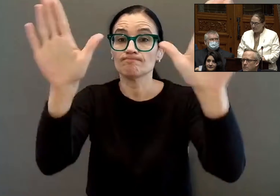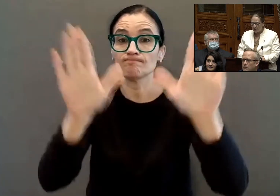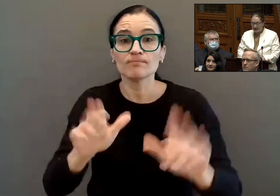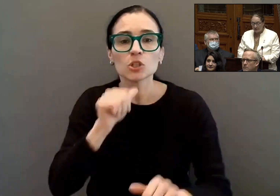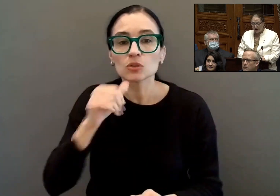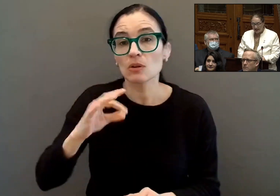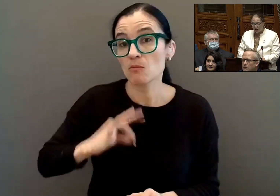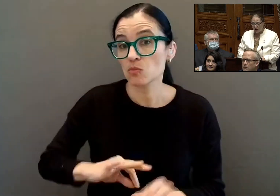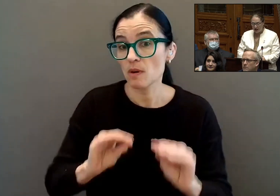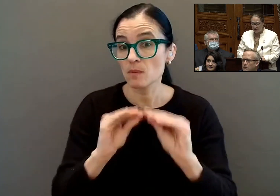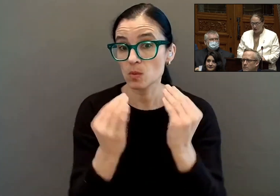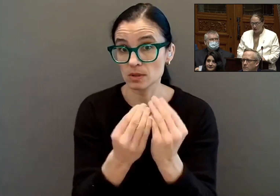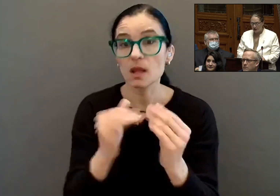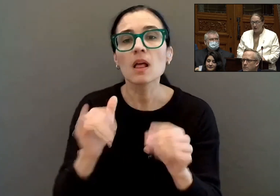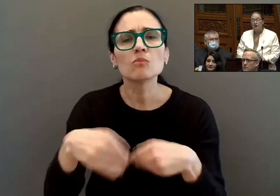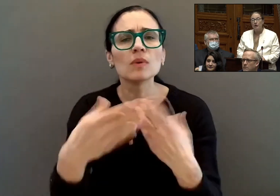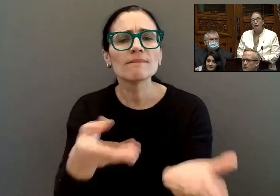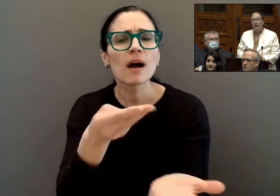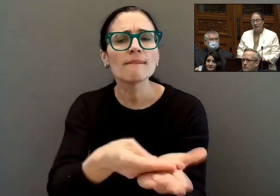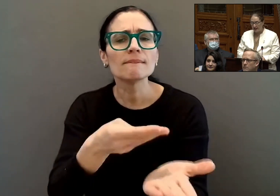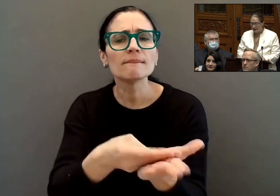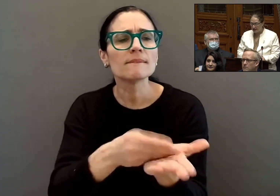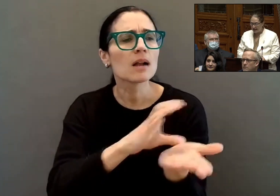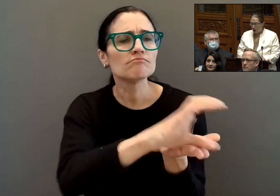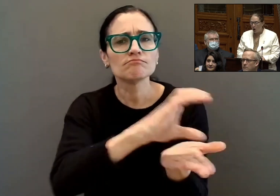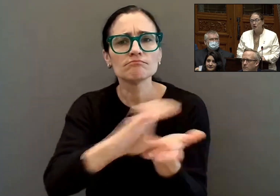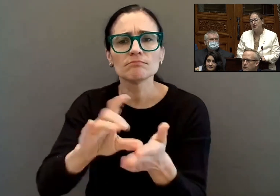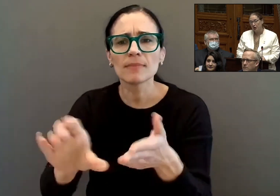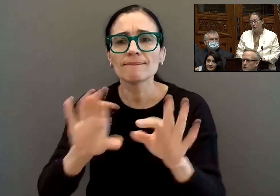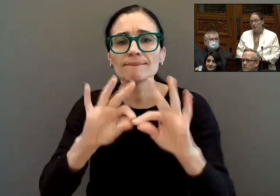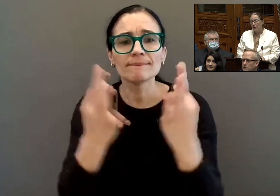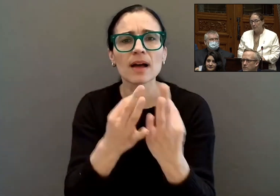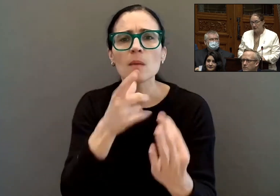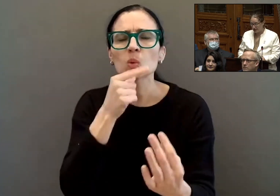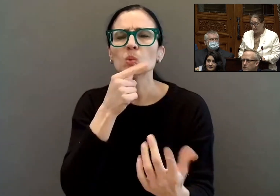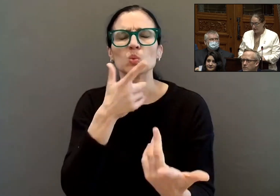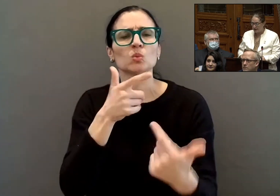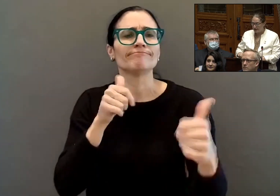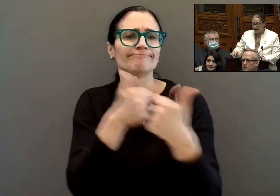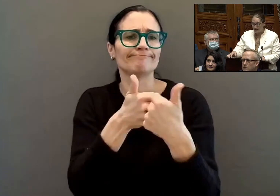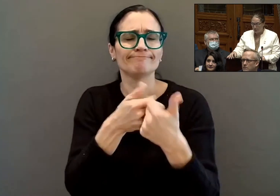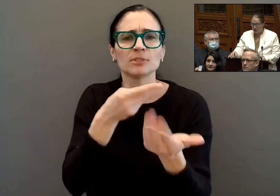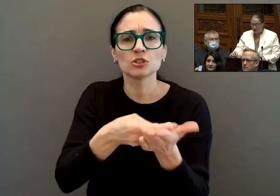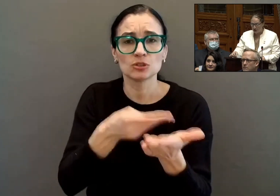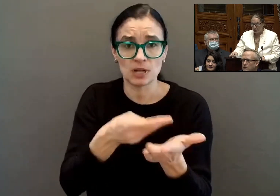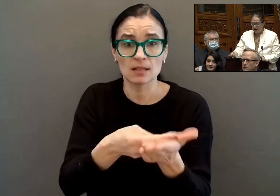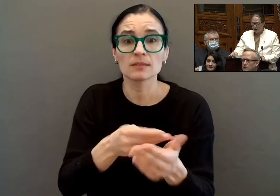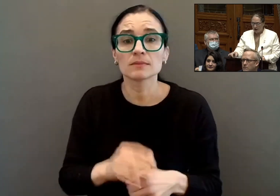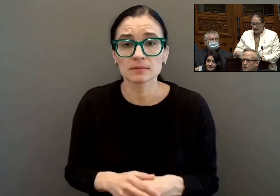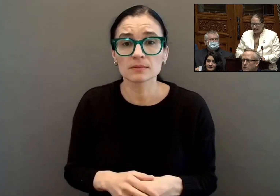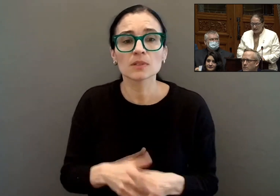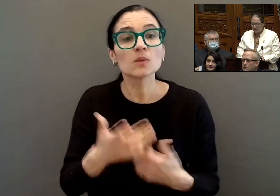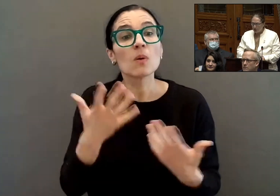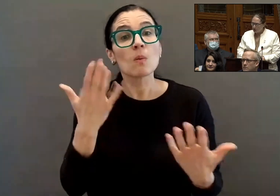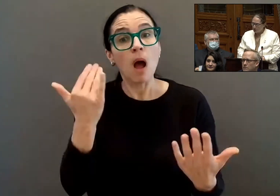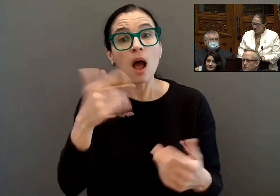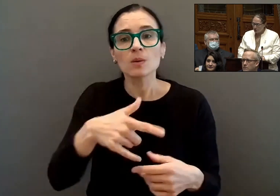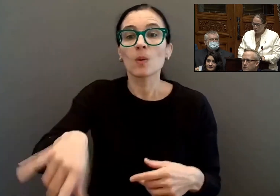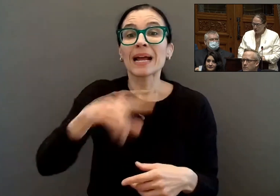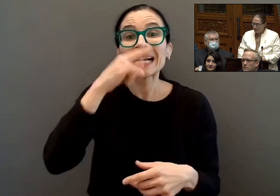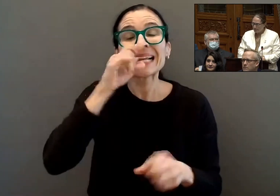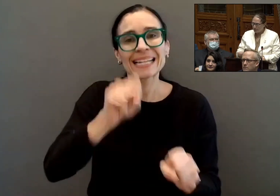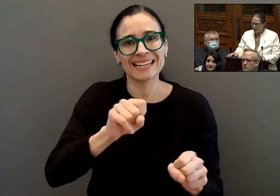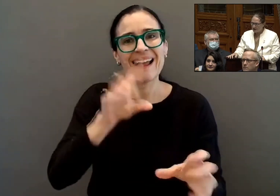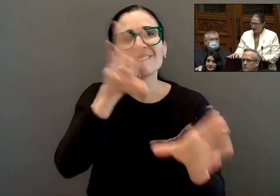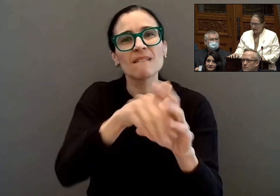families facing financial challenges so that their kids can also participate in sports. Kids Sport North